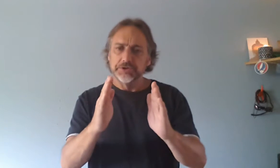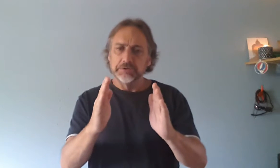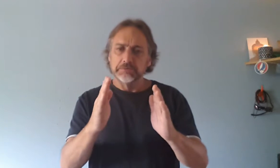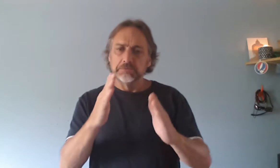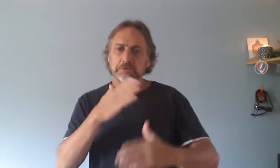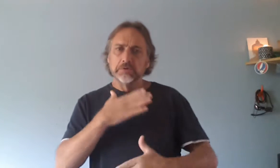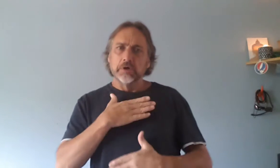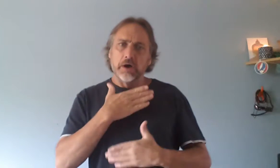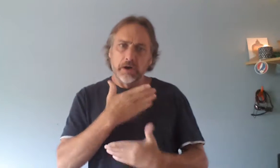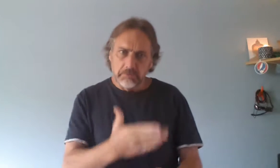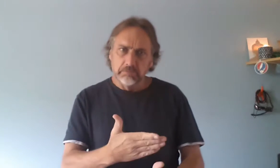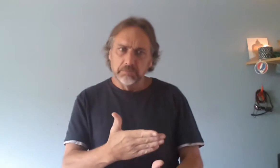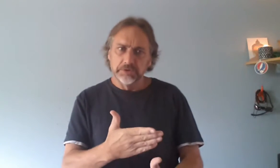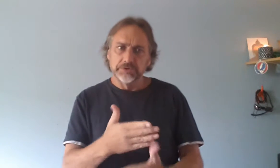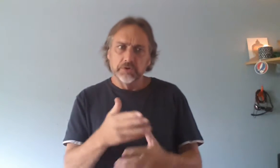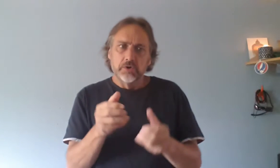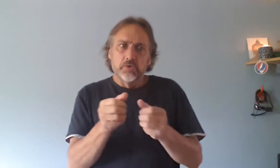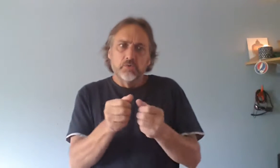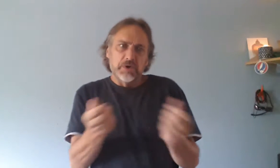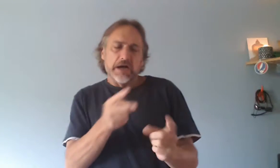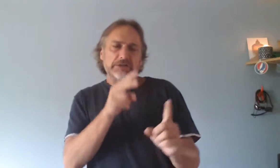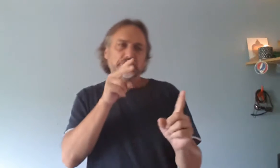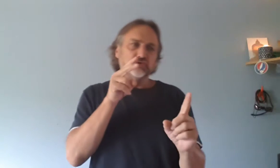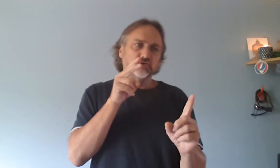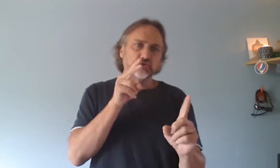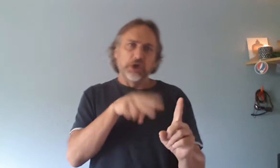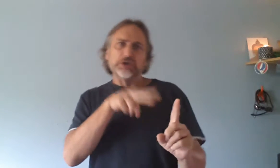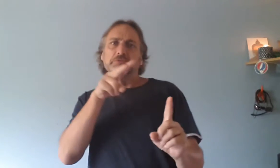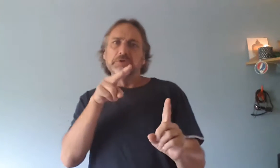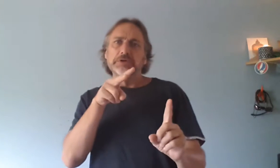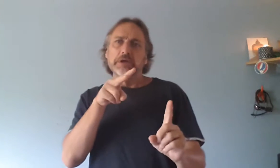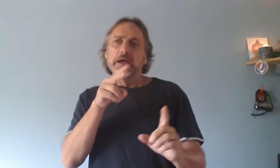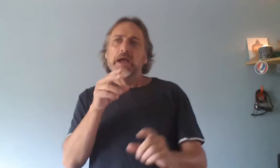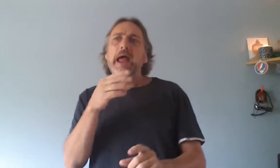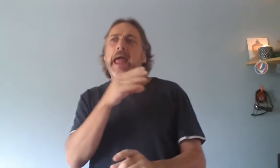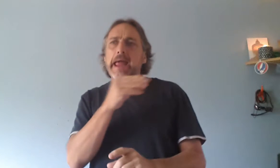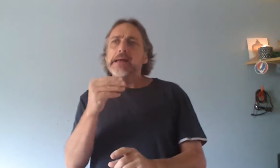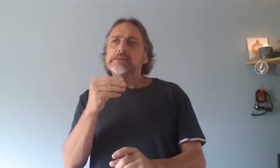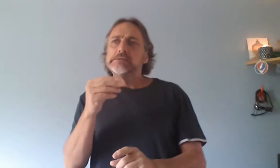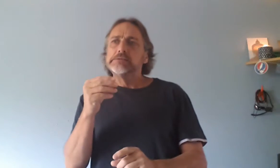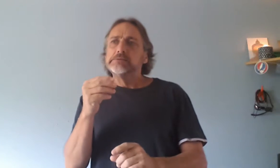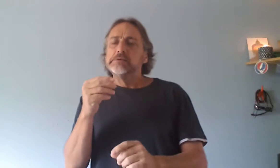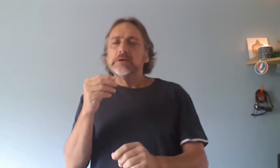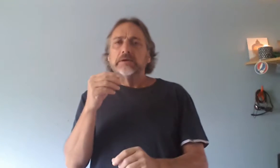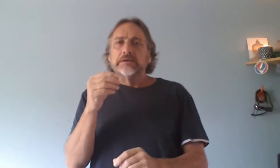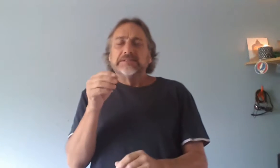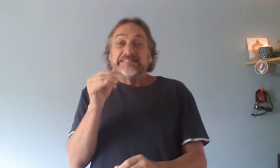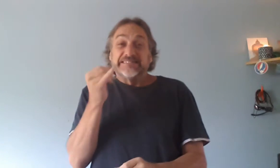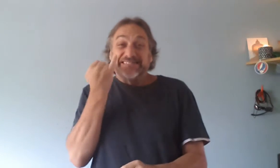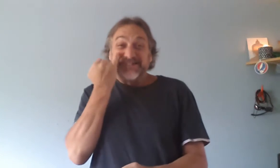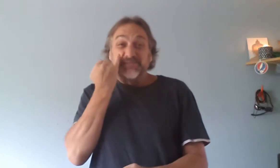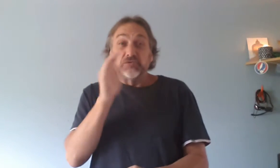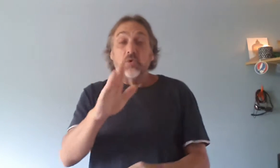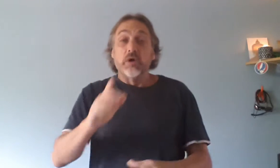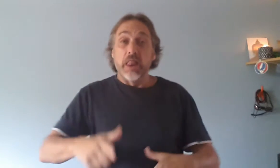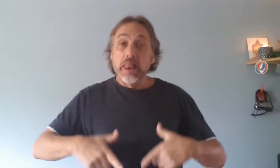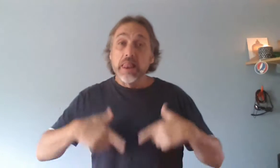moment, non-judgmentally. And then I like to add sometimes as if your life depended on it, because it does.